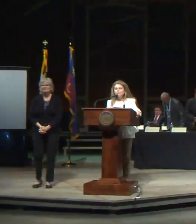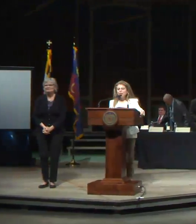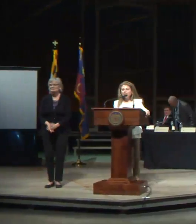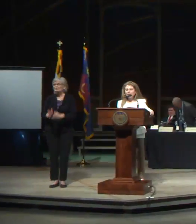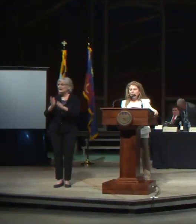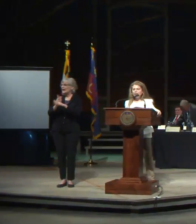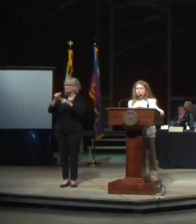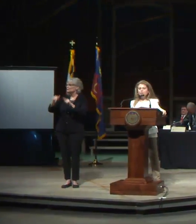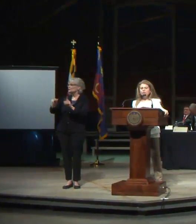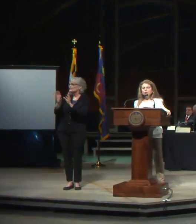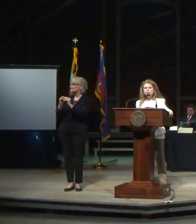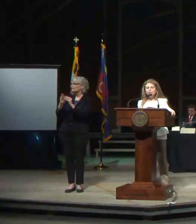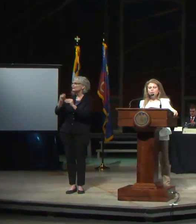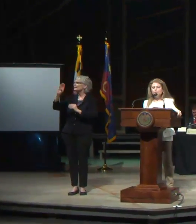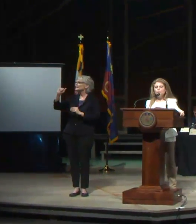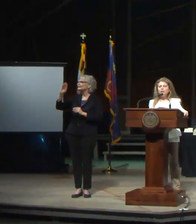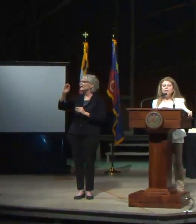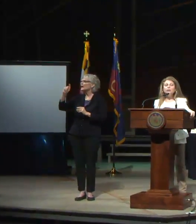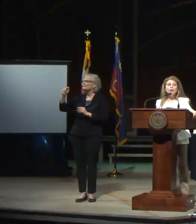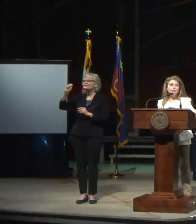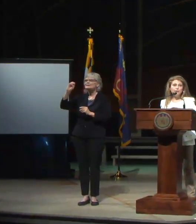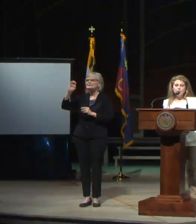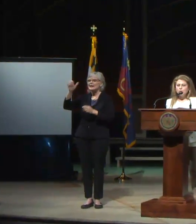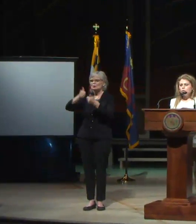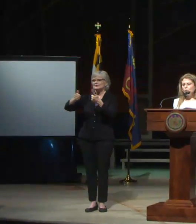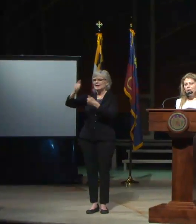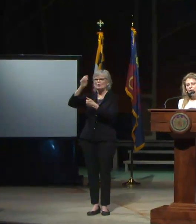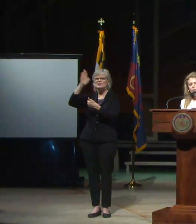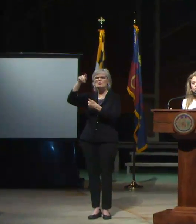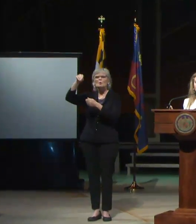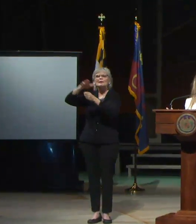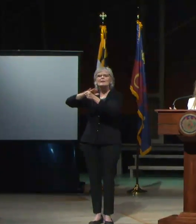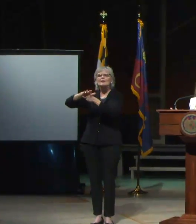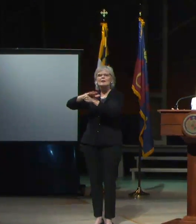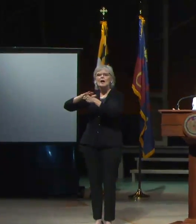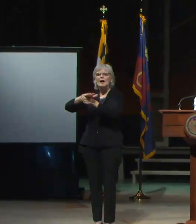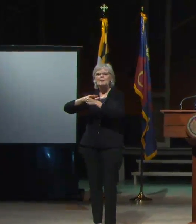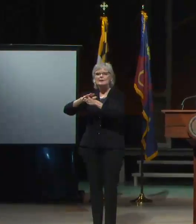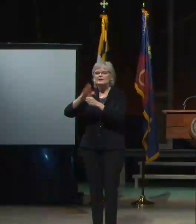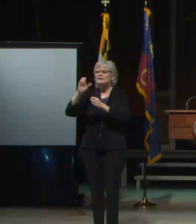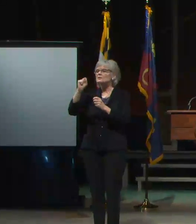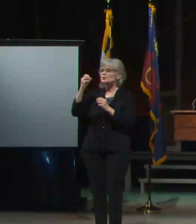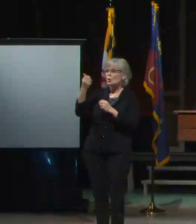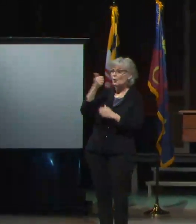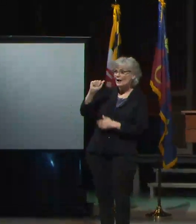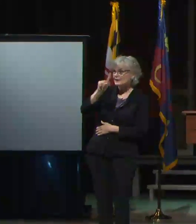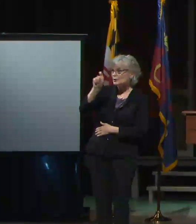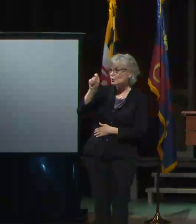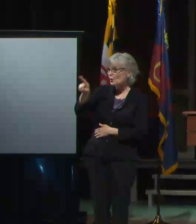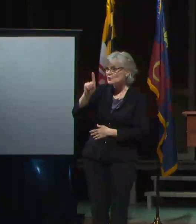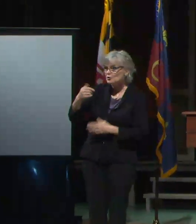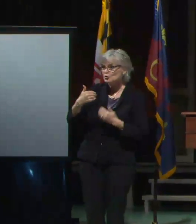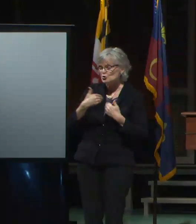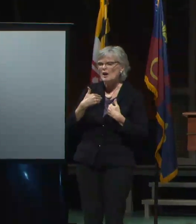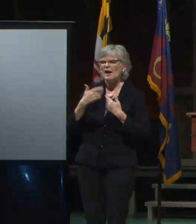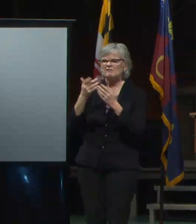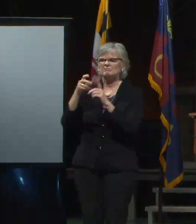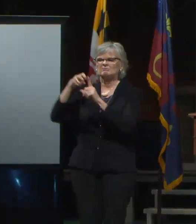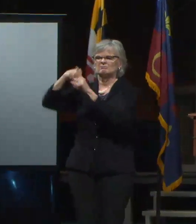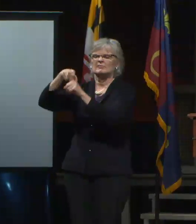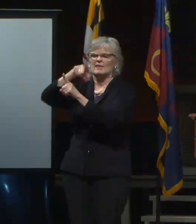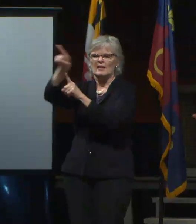After this meeting, our cabinet secretaries will be in the lobby, so we ask that you please hold any questions to be asked